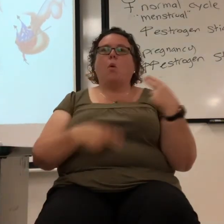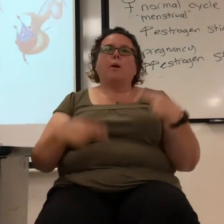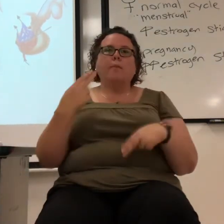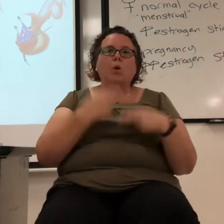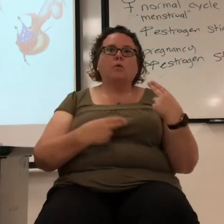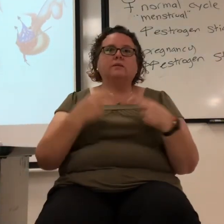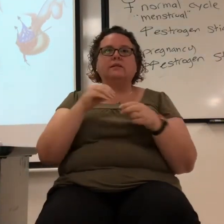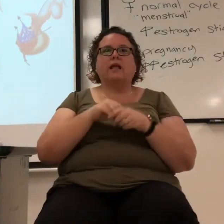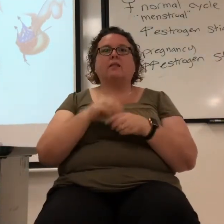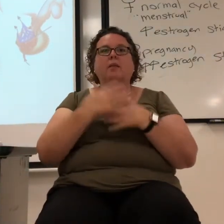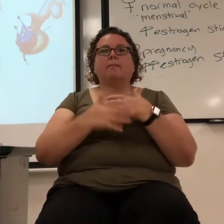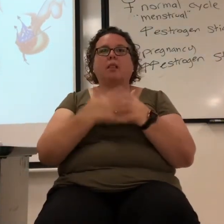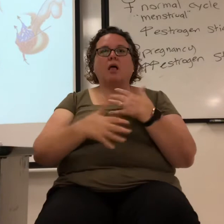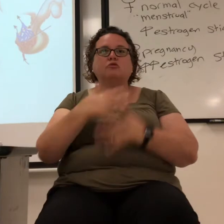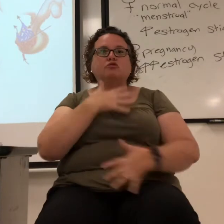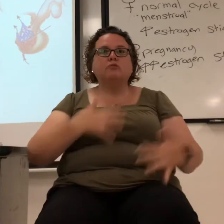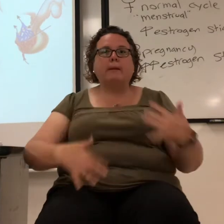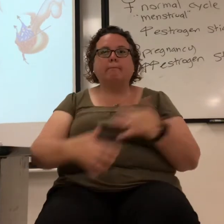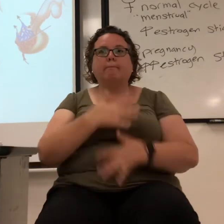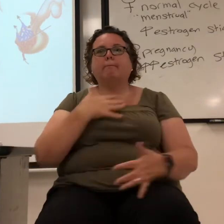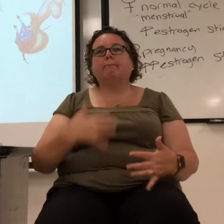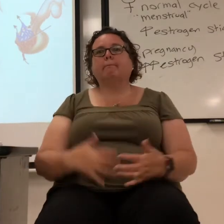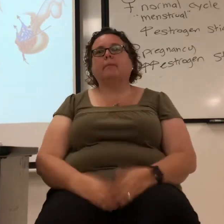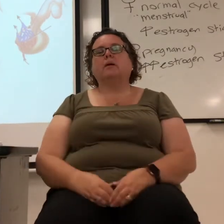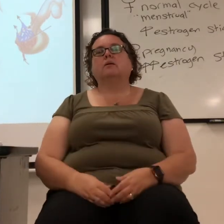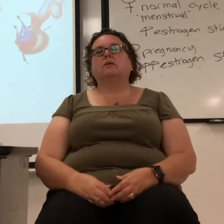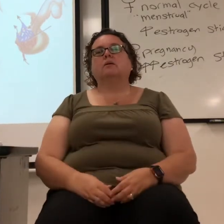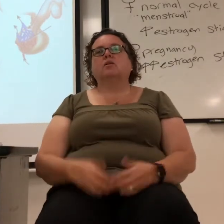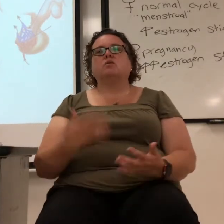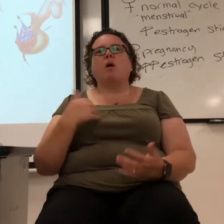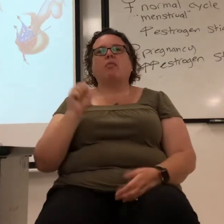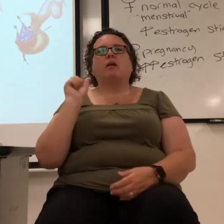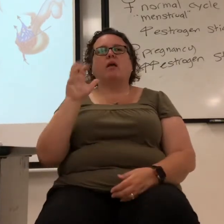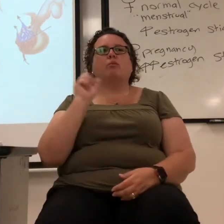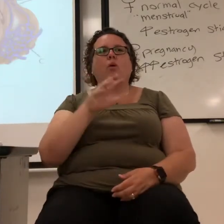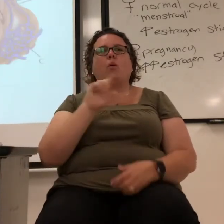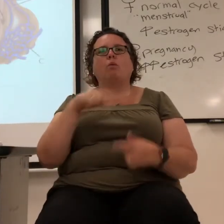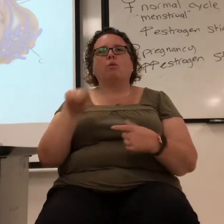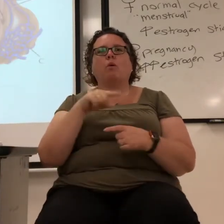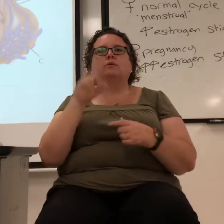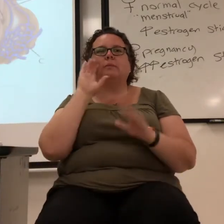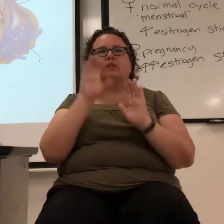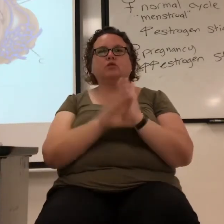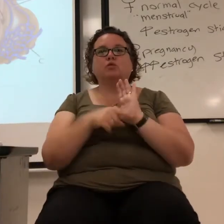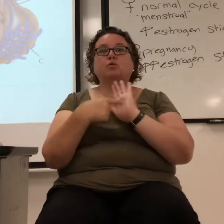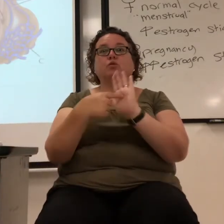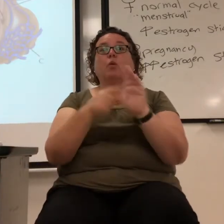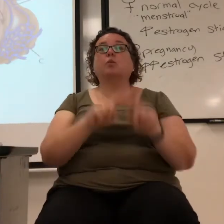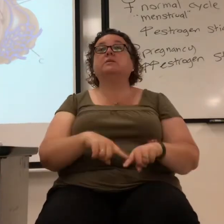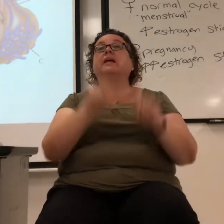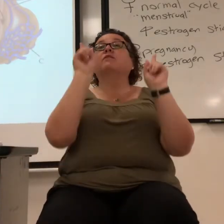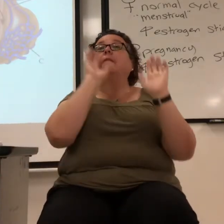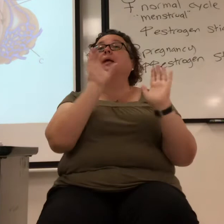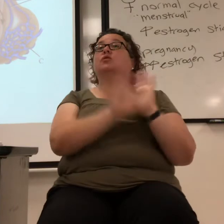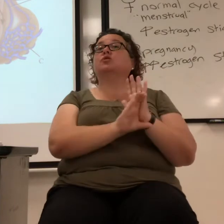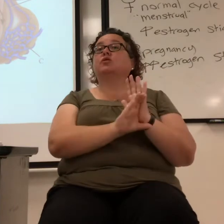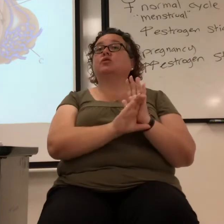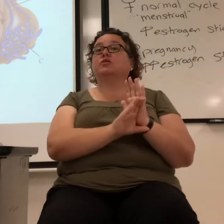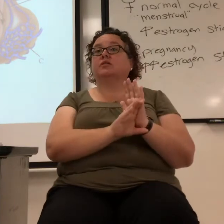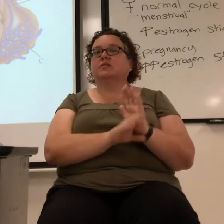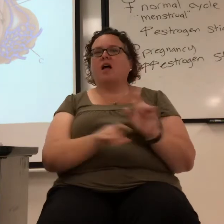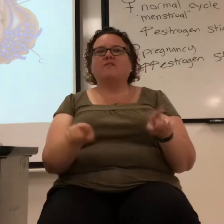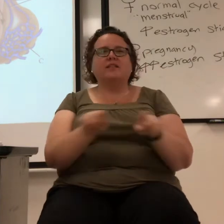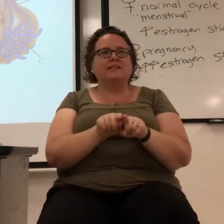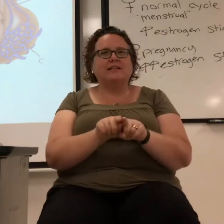hormones into the bloodstream. So I thought I'd throw those pictures at you just to show you different pictures of